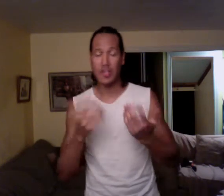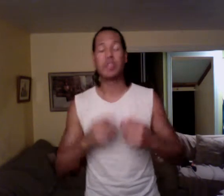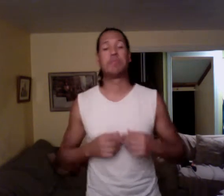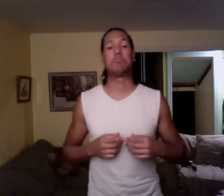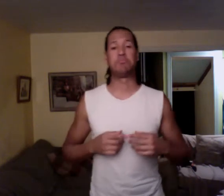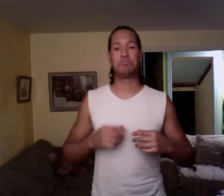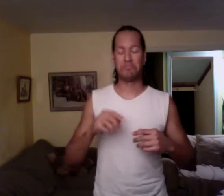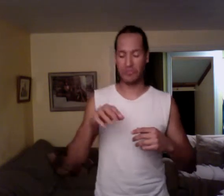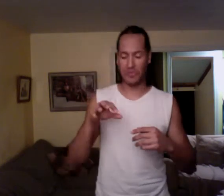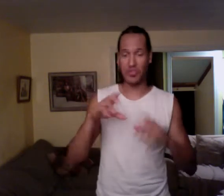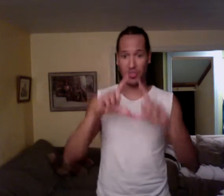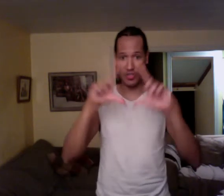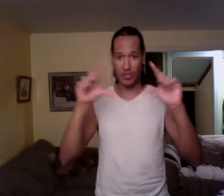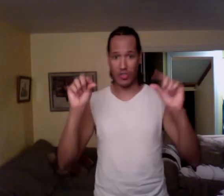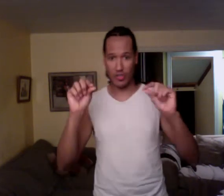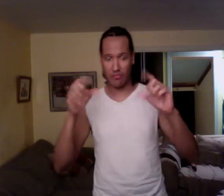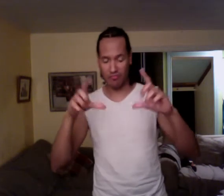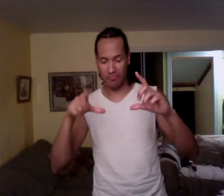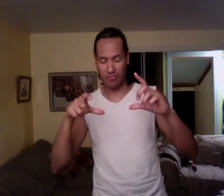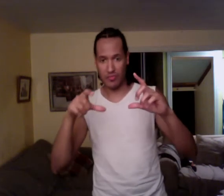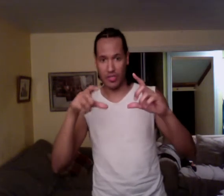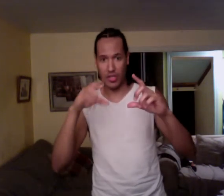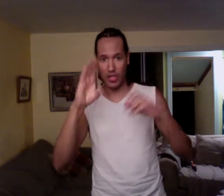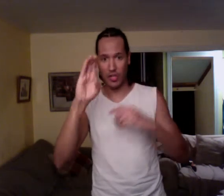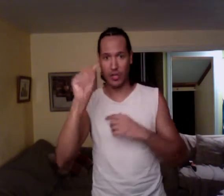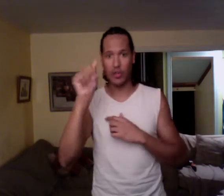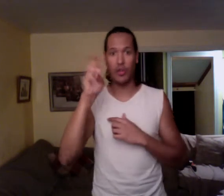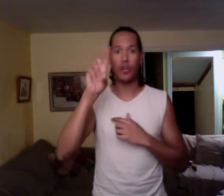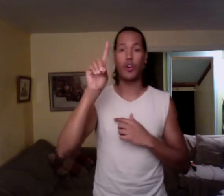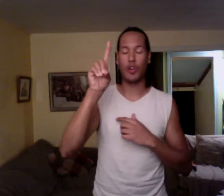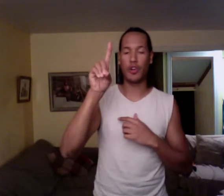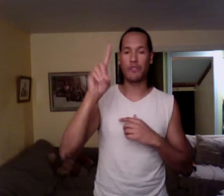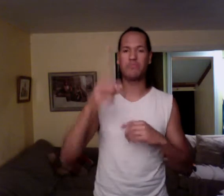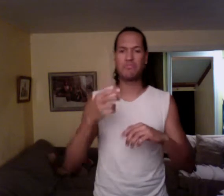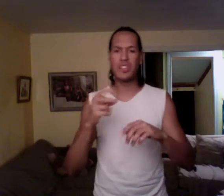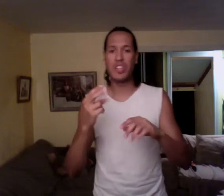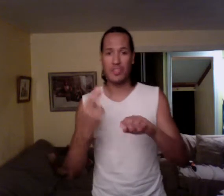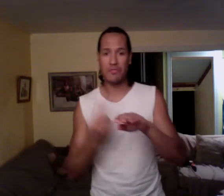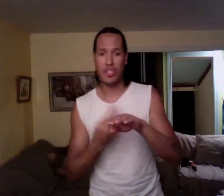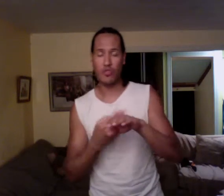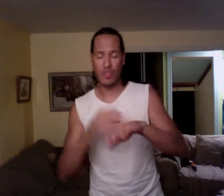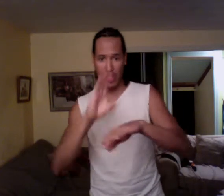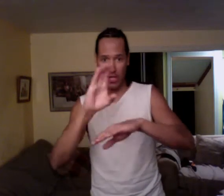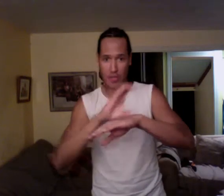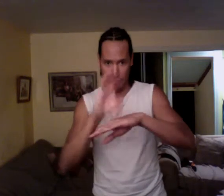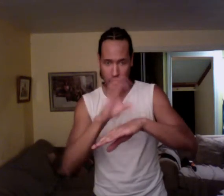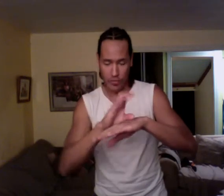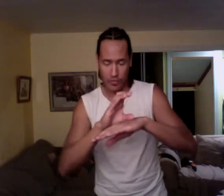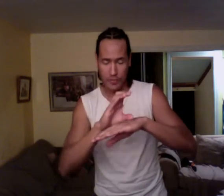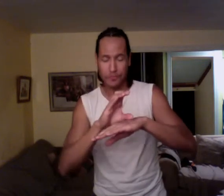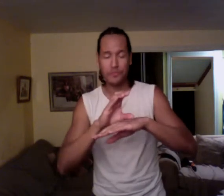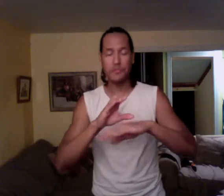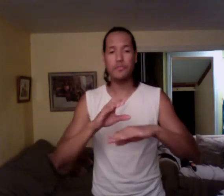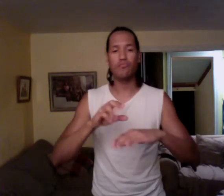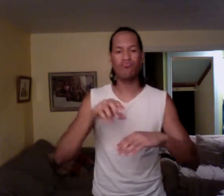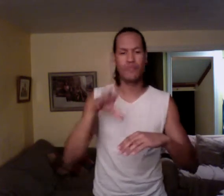nowadays, they use computers. They pull up a log of all the employees that work there and match up numbers to